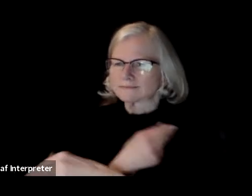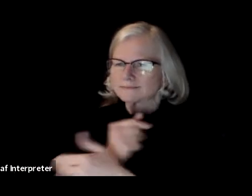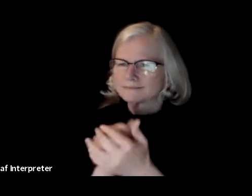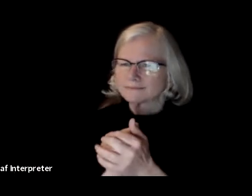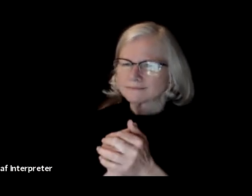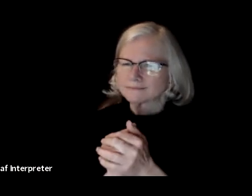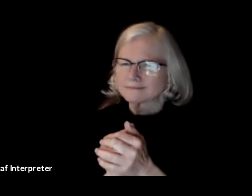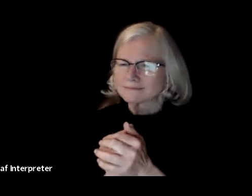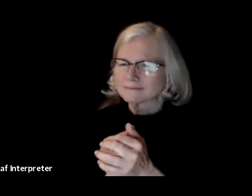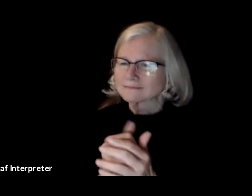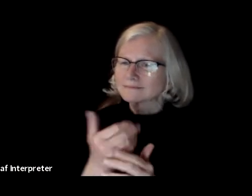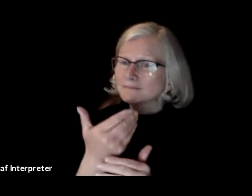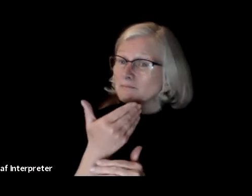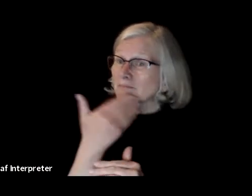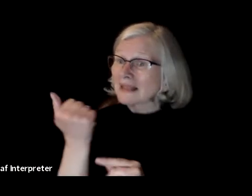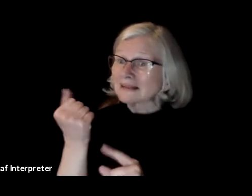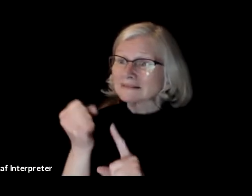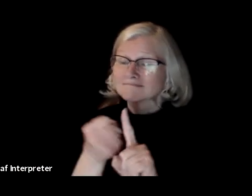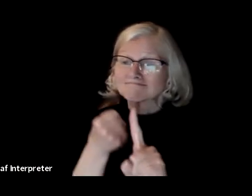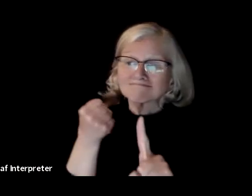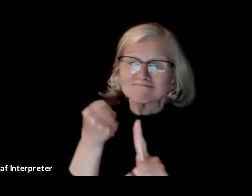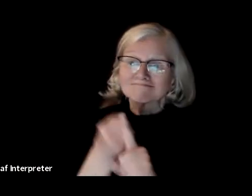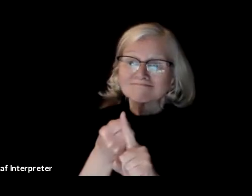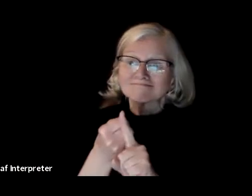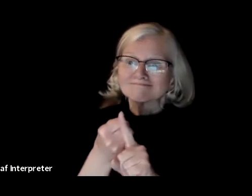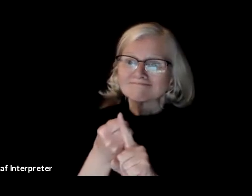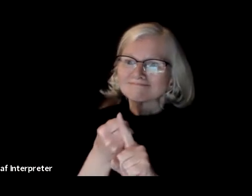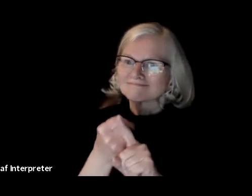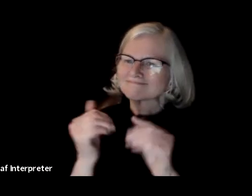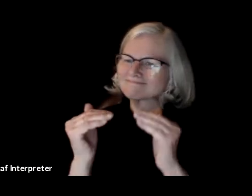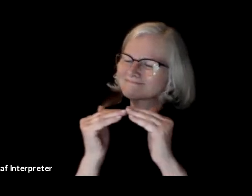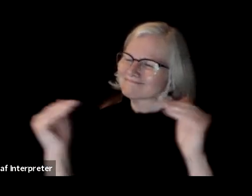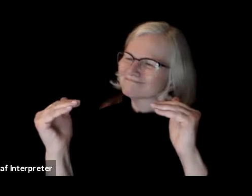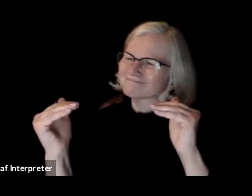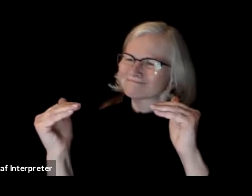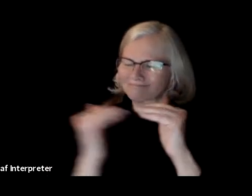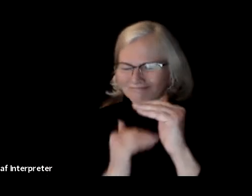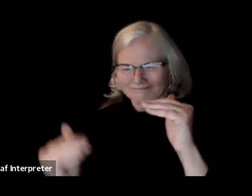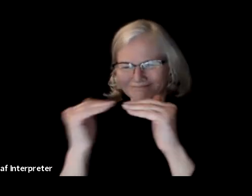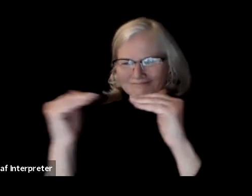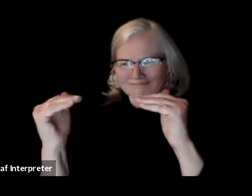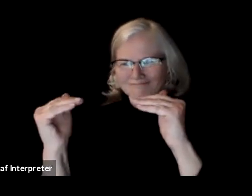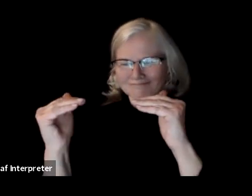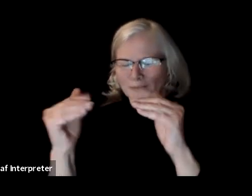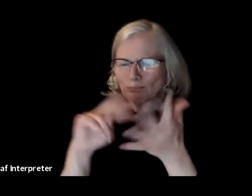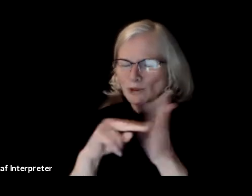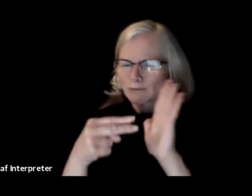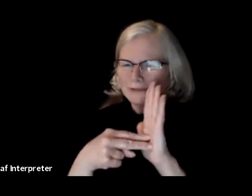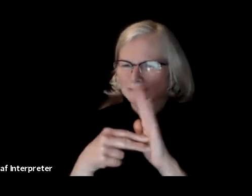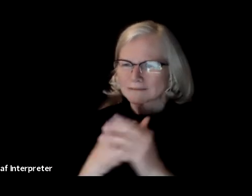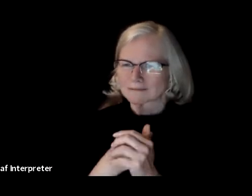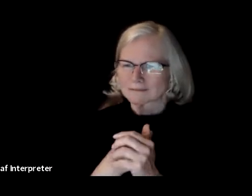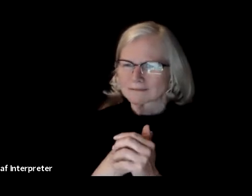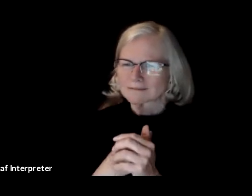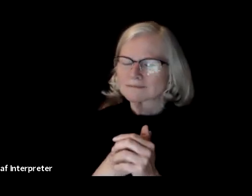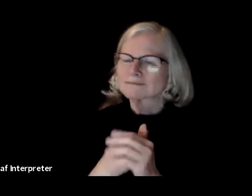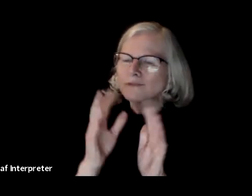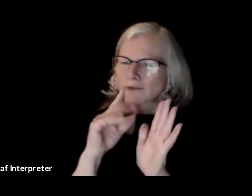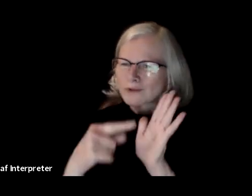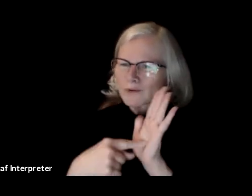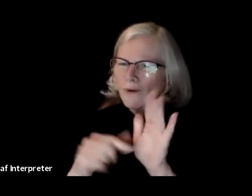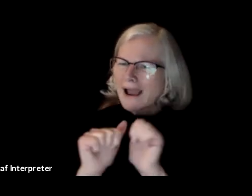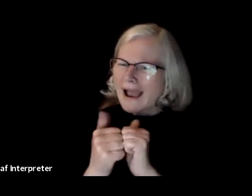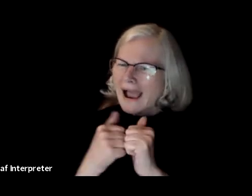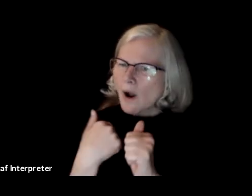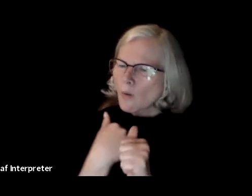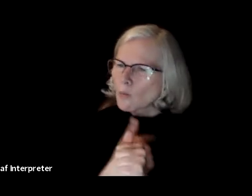and from an equity perspective. And that'll show up in the ways that we allocate doses to specific providers